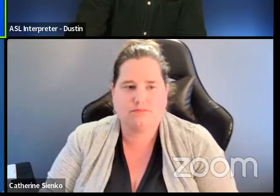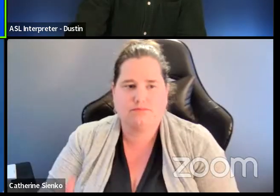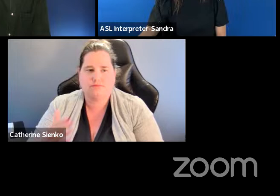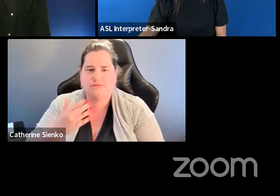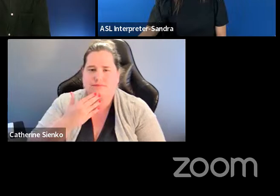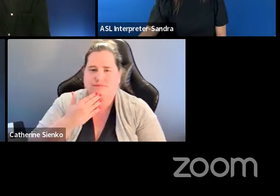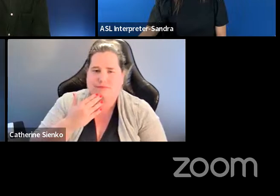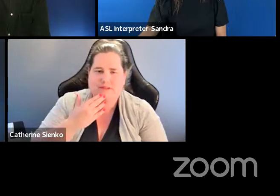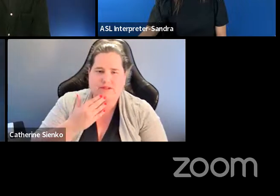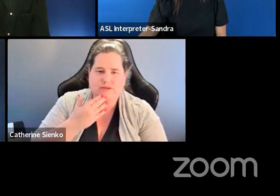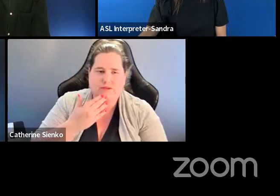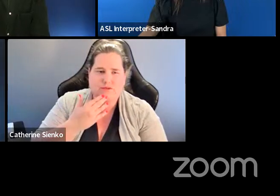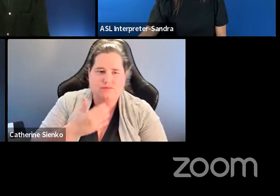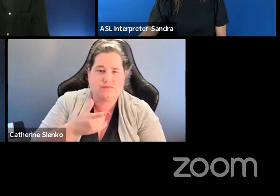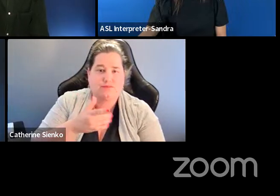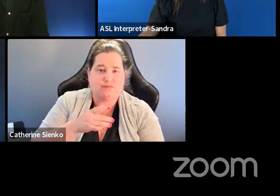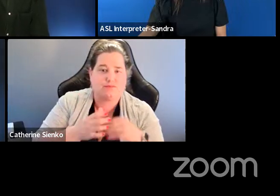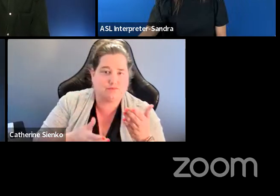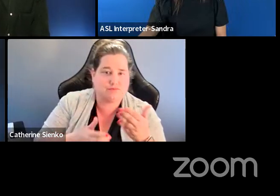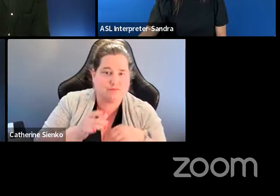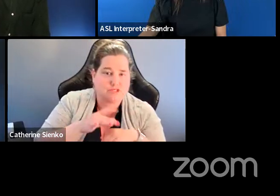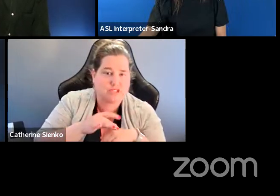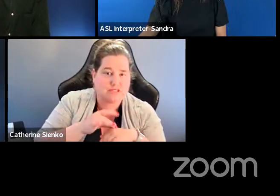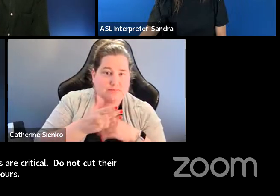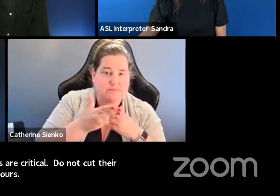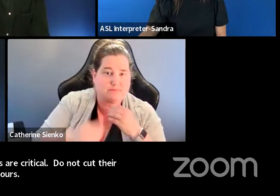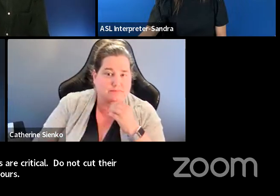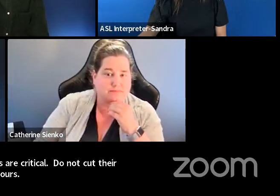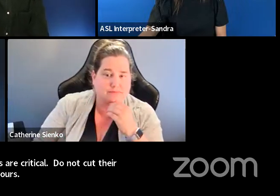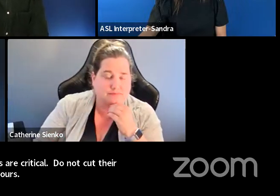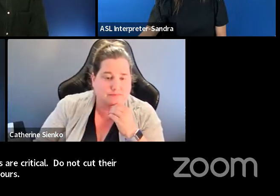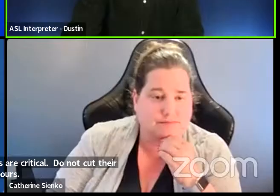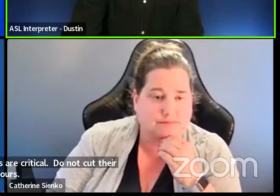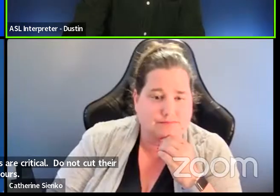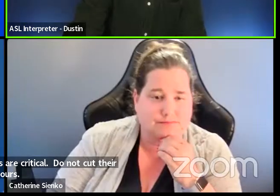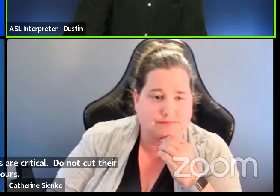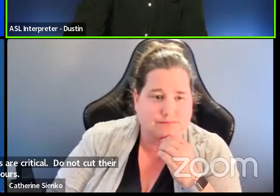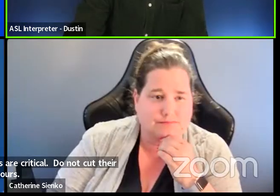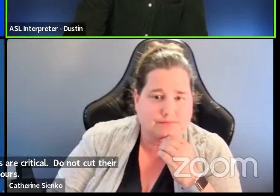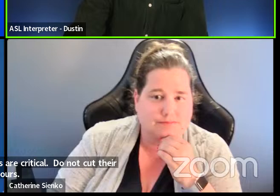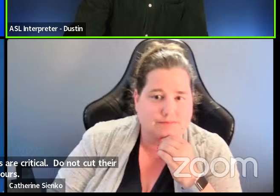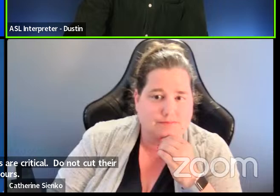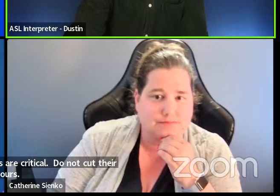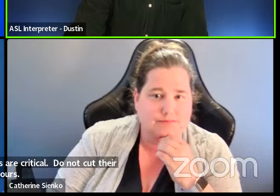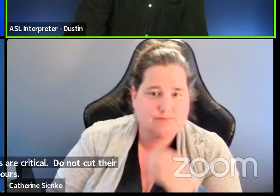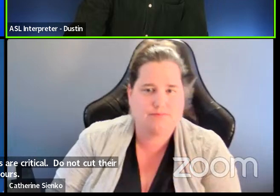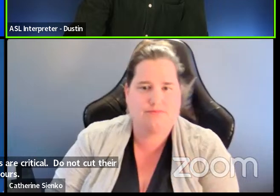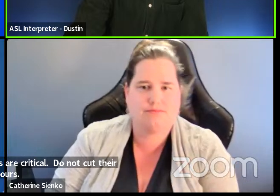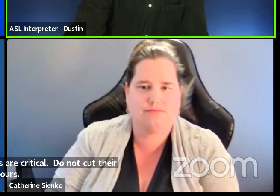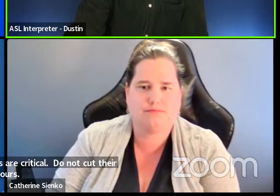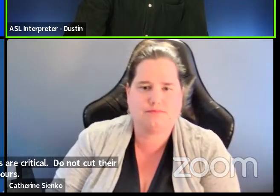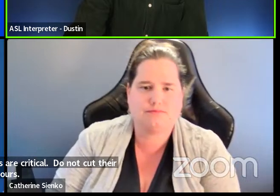Thank you. And then we'll ask Ricky to play Thank the you. video that we have. Yeah, Kyla?